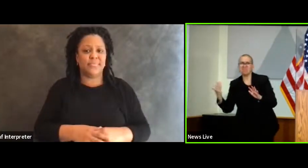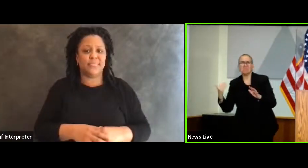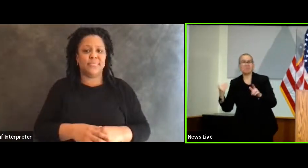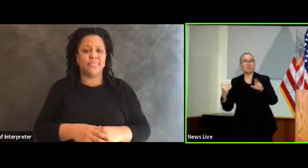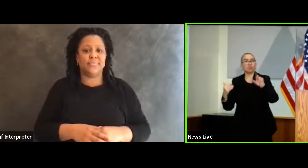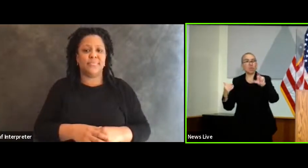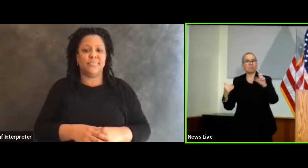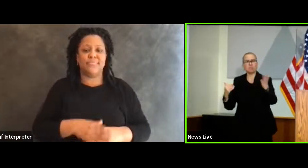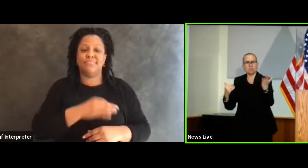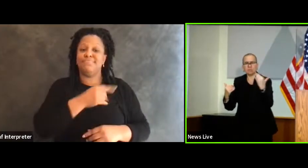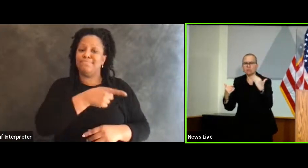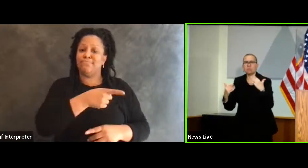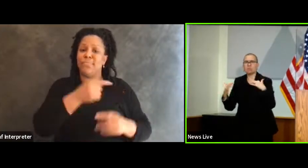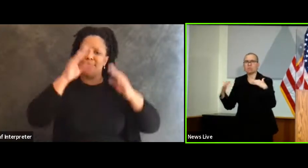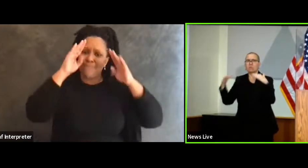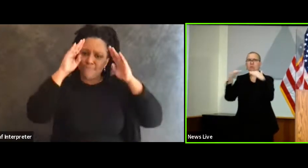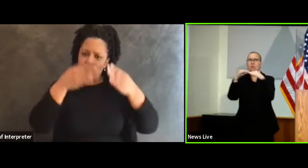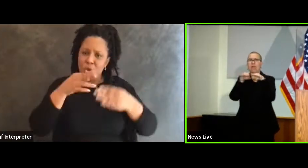citizen advocacy group.